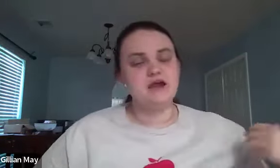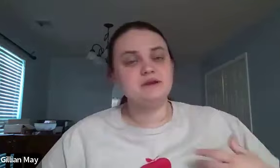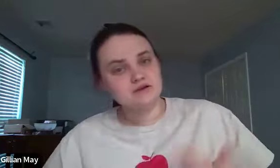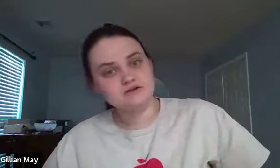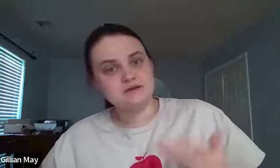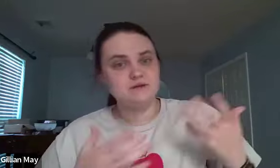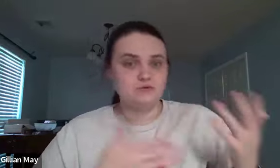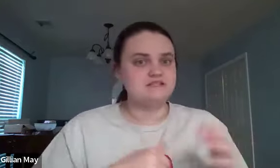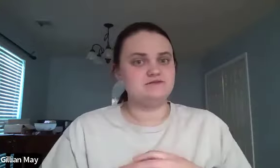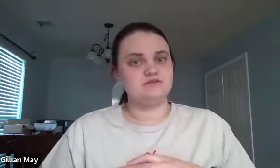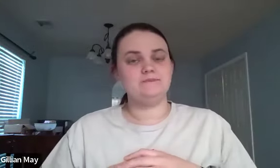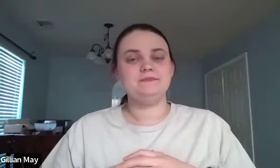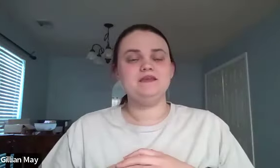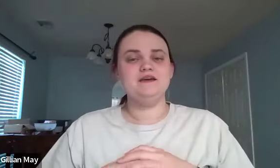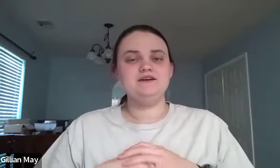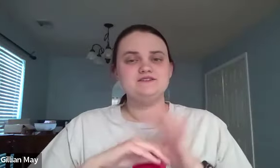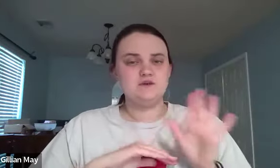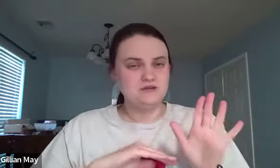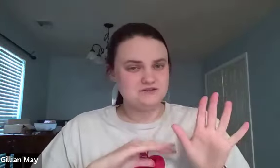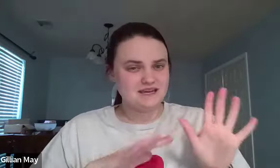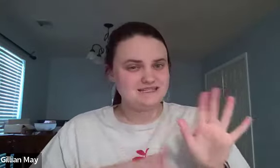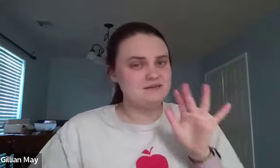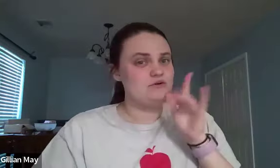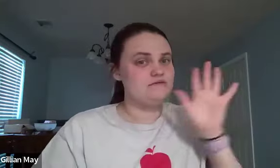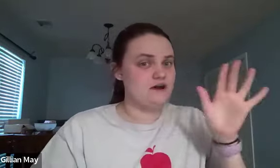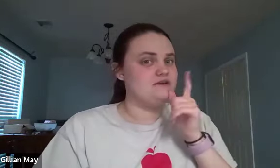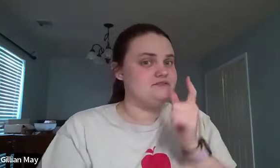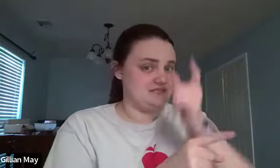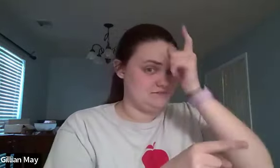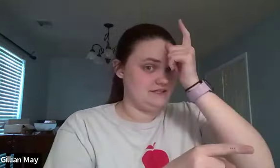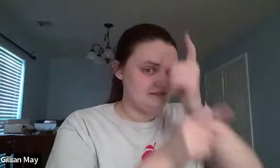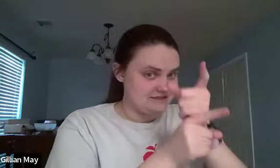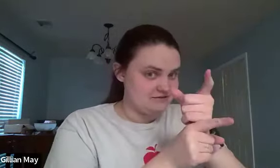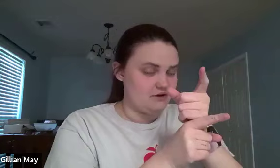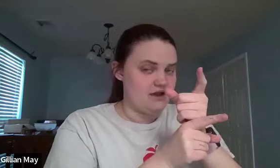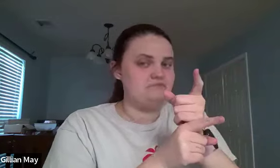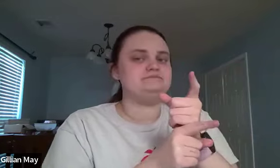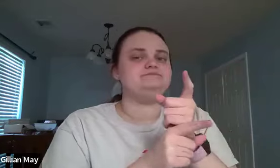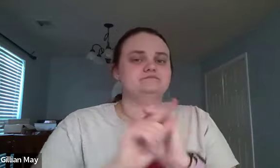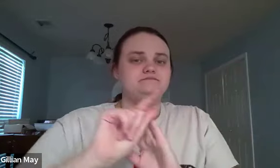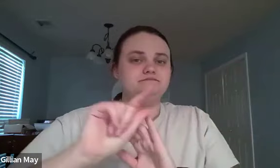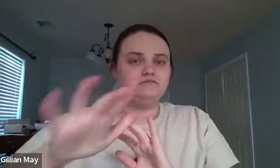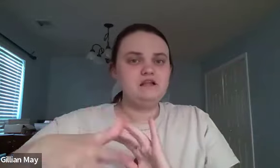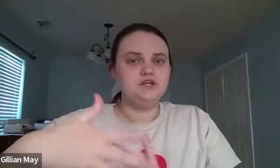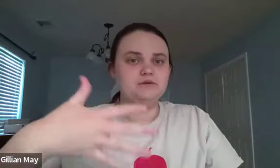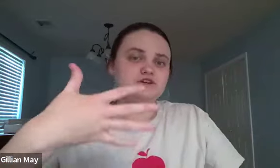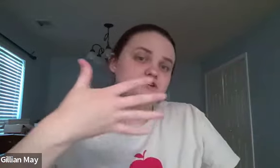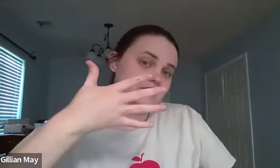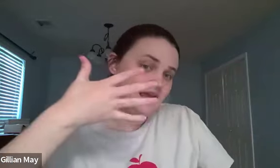how many girls, how many boys, that sort of thing. So I'm going to use that example of 5 siblings. Okay. You would turn your hand